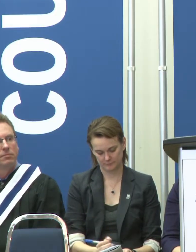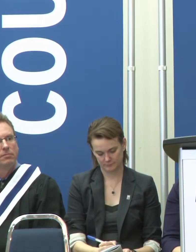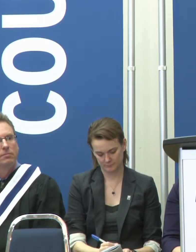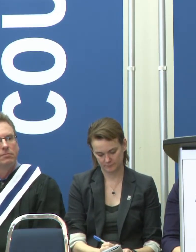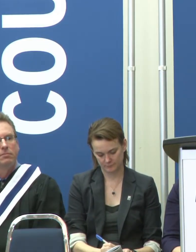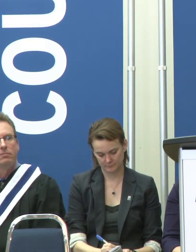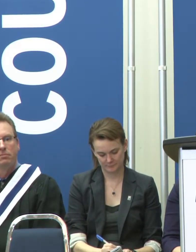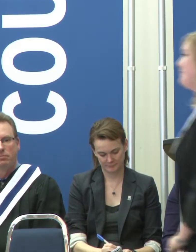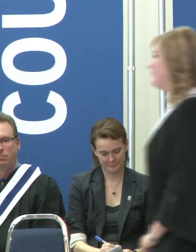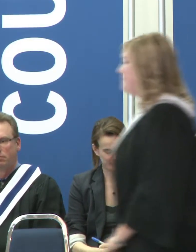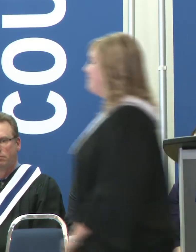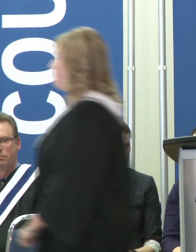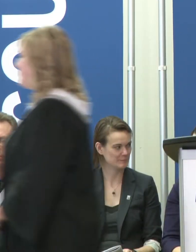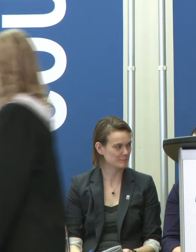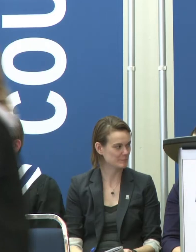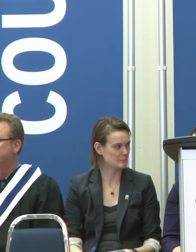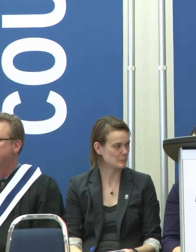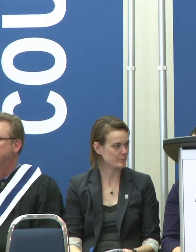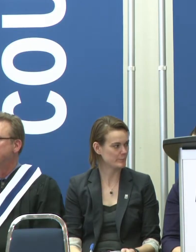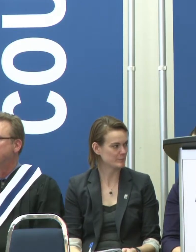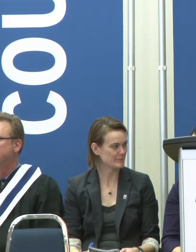Ashley Deschamps.